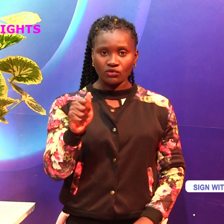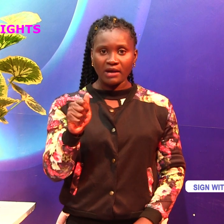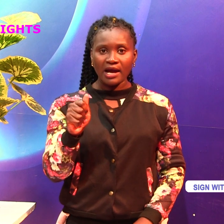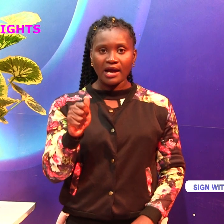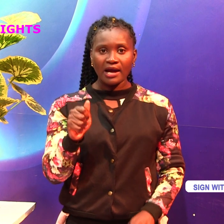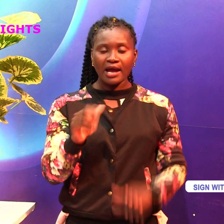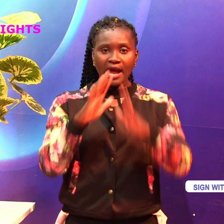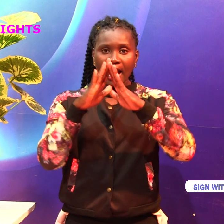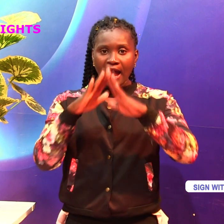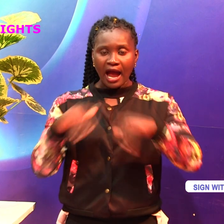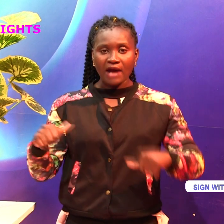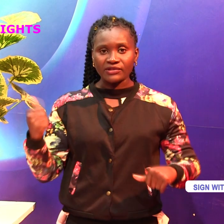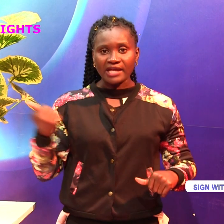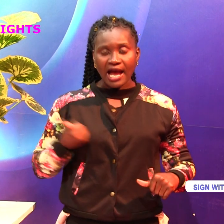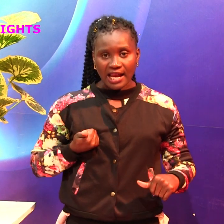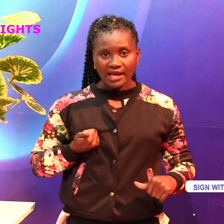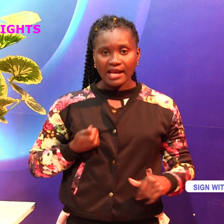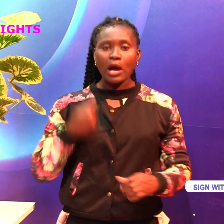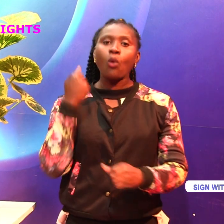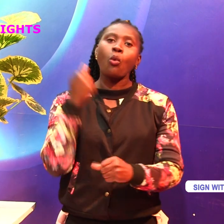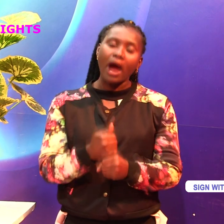Fatuma house girl work.